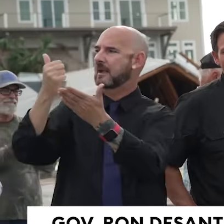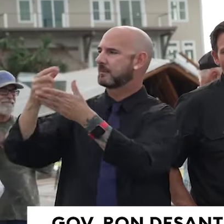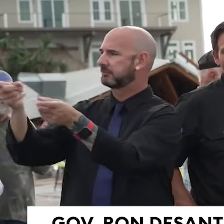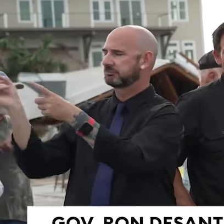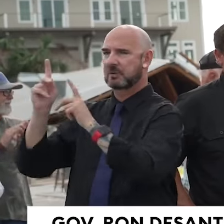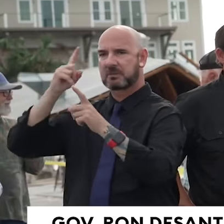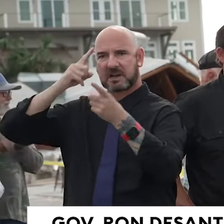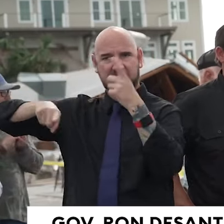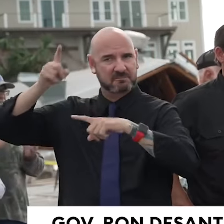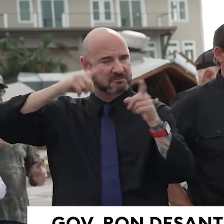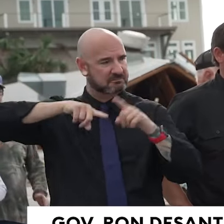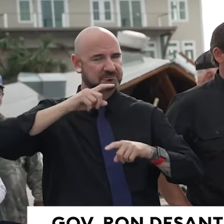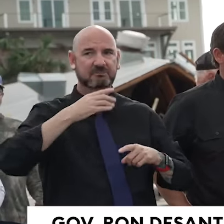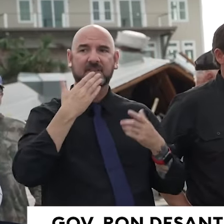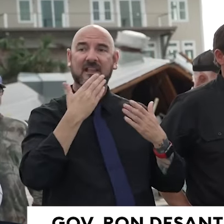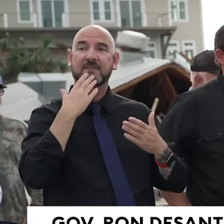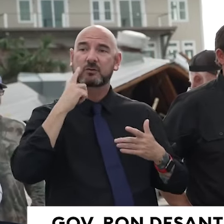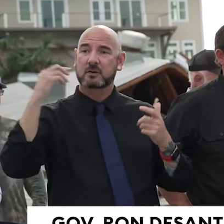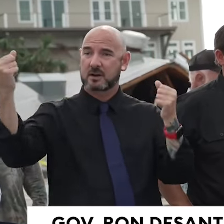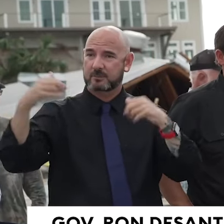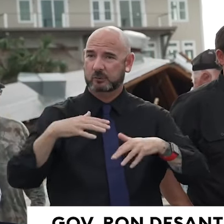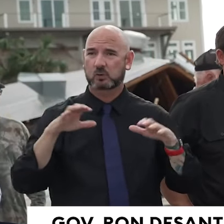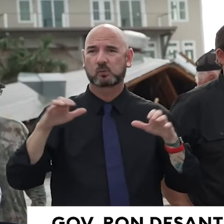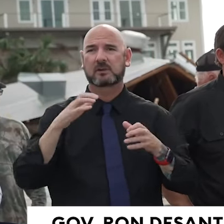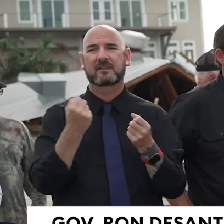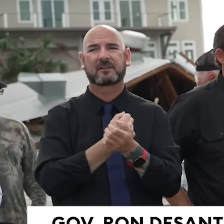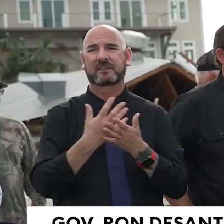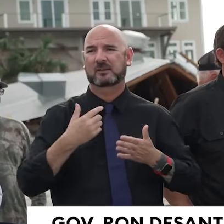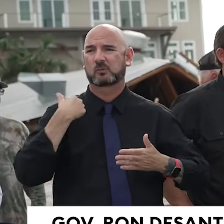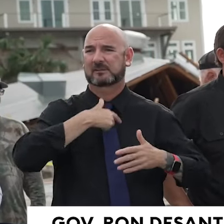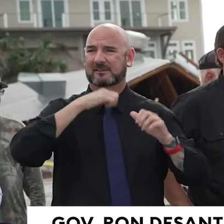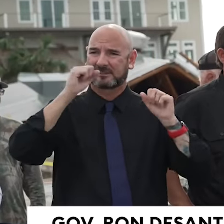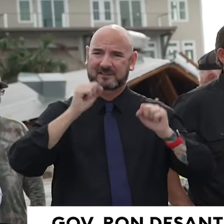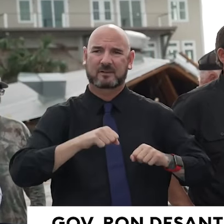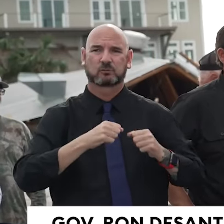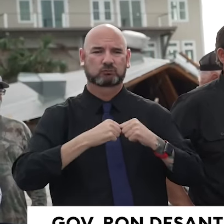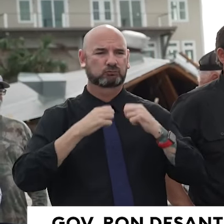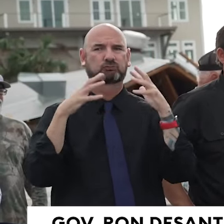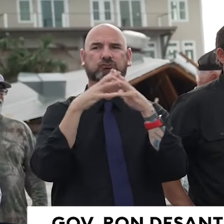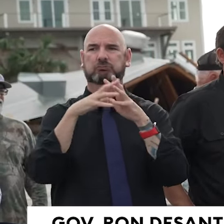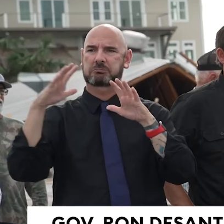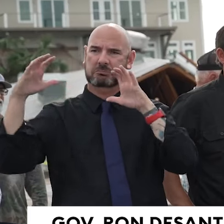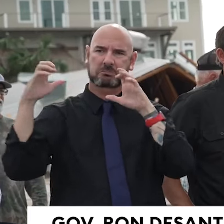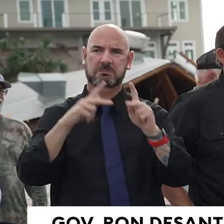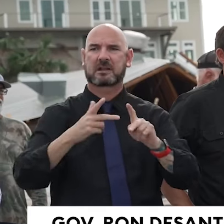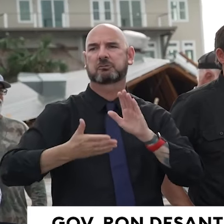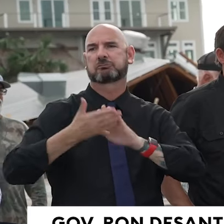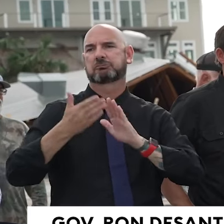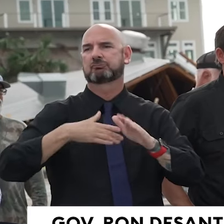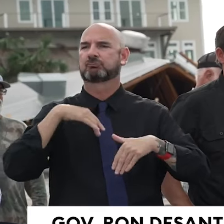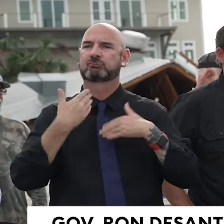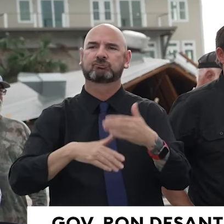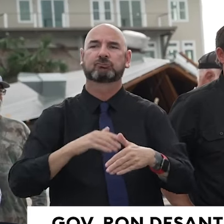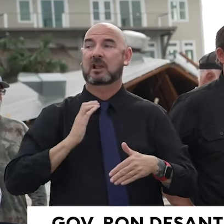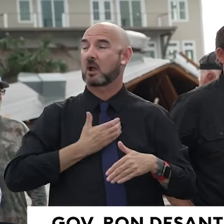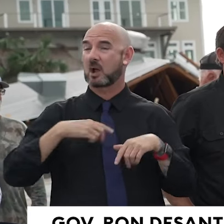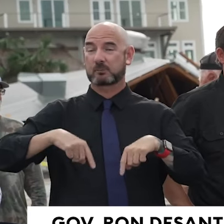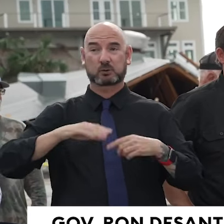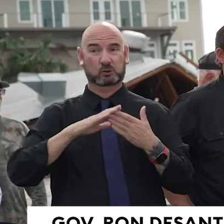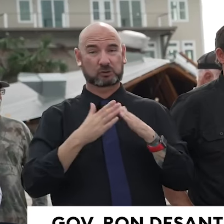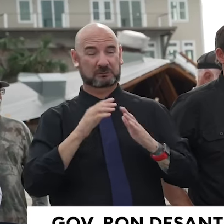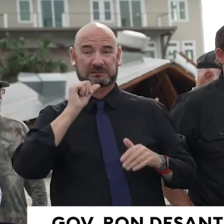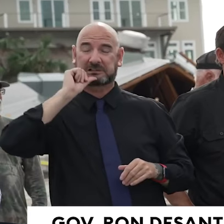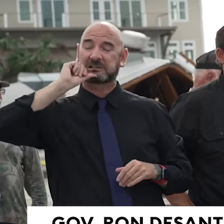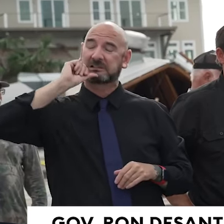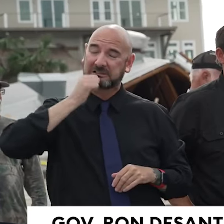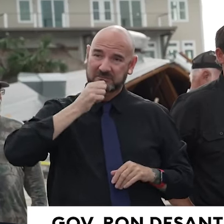Thank y'all for being here. We're going to do everything we can to get back up and going. Our community is suffering. Let's